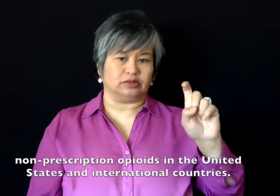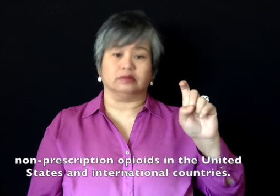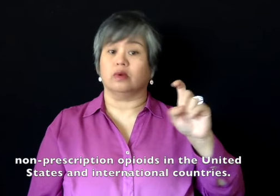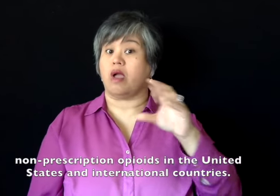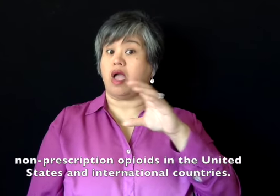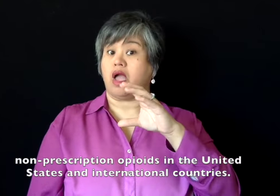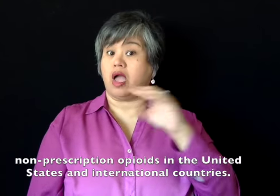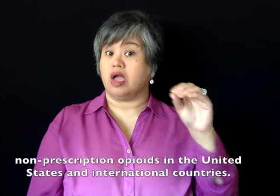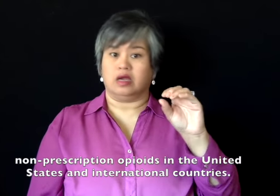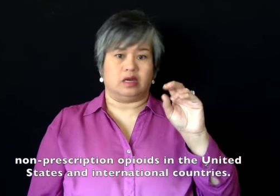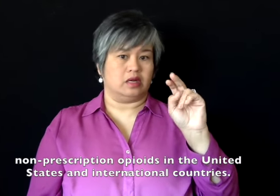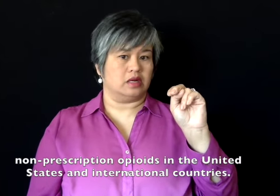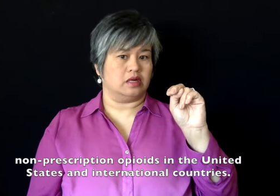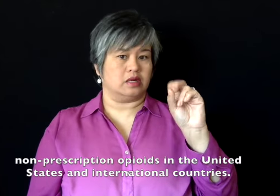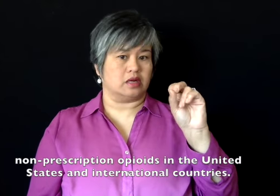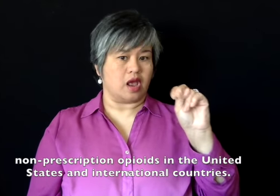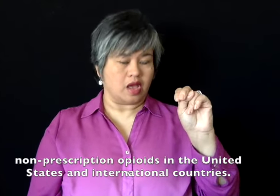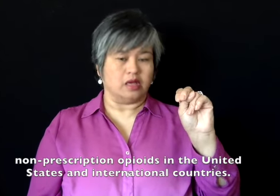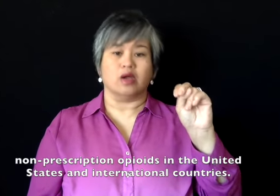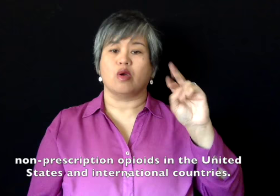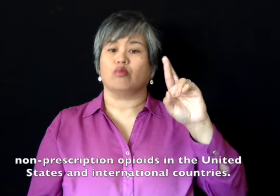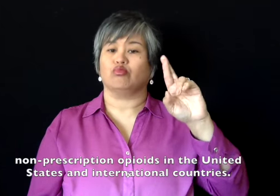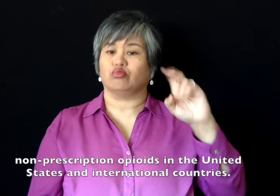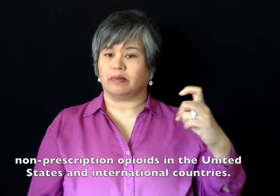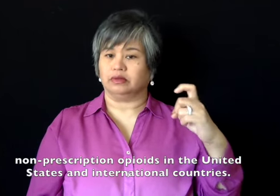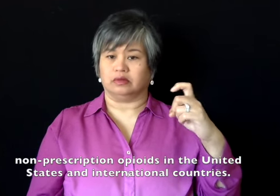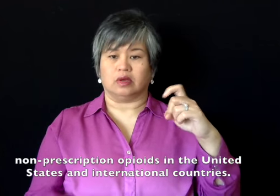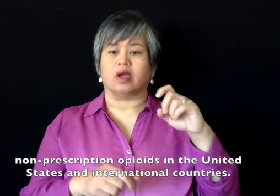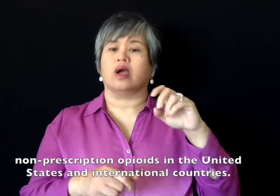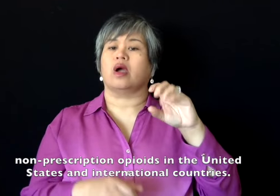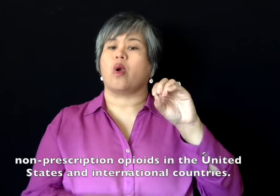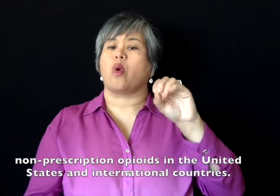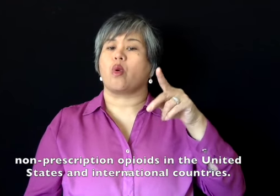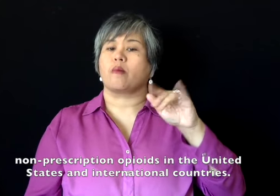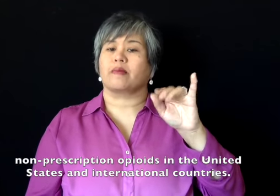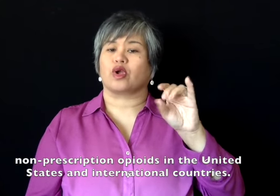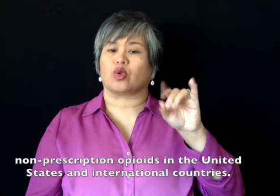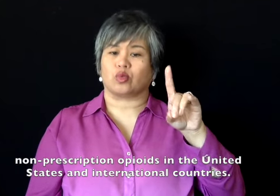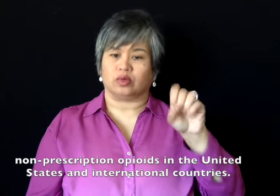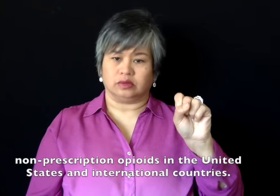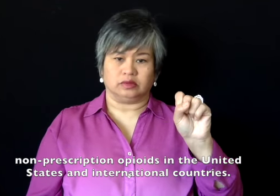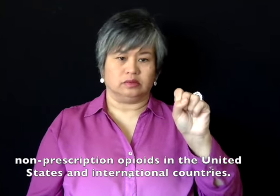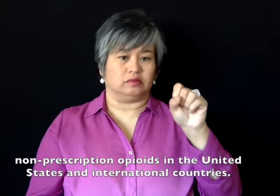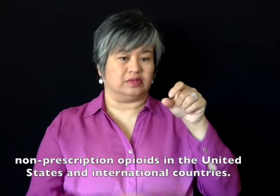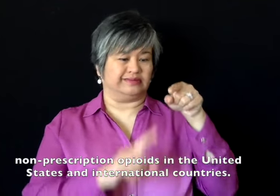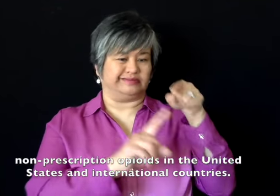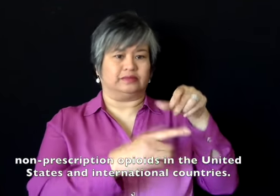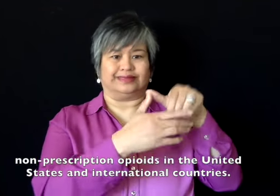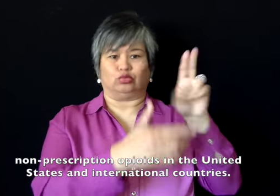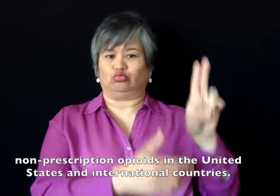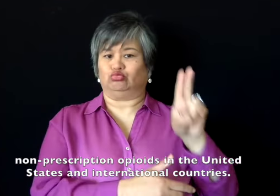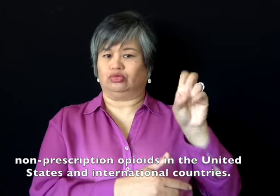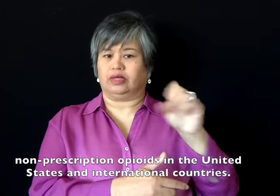prescription, non-prescription opioids in the United States and international countries.